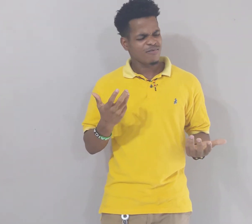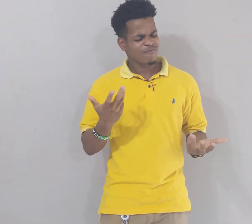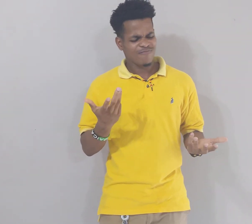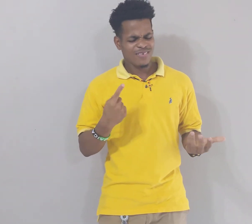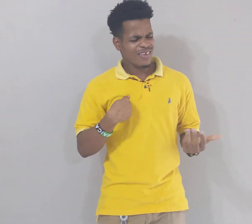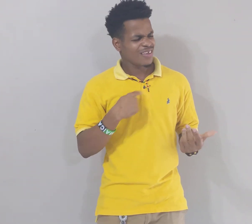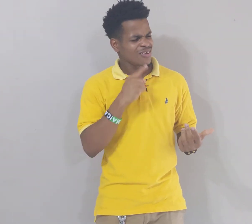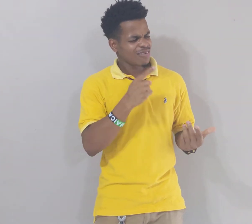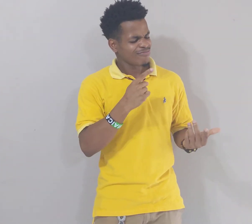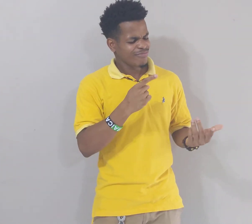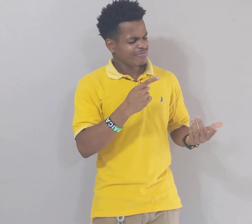me.